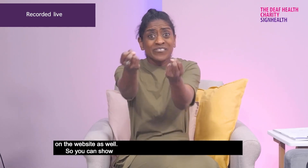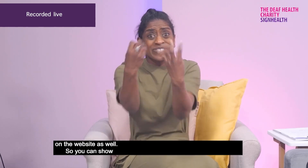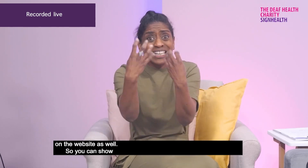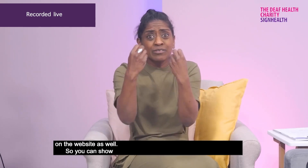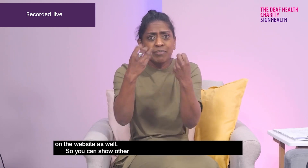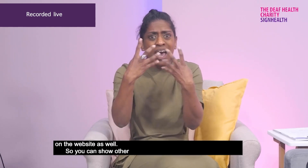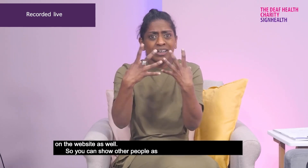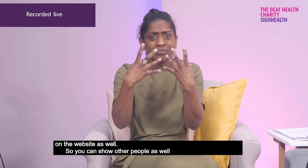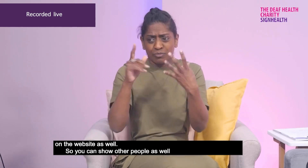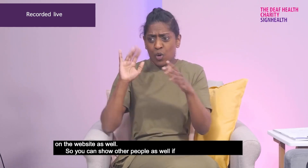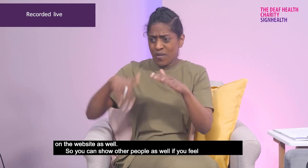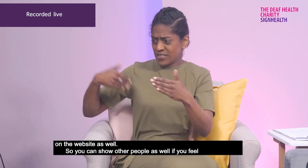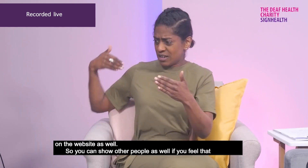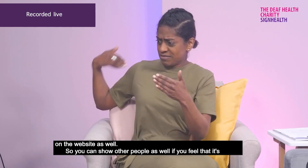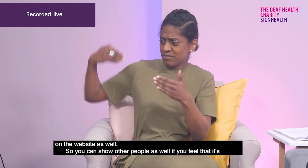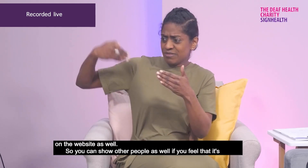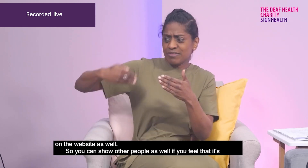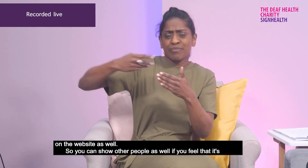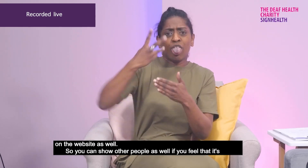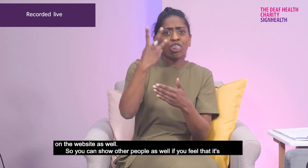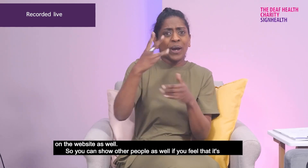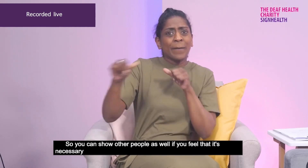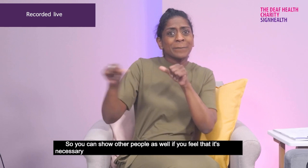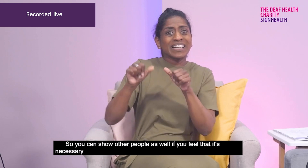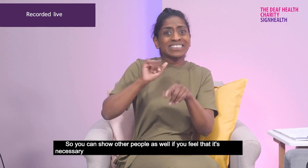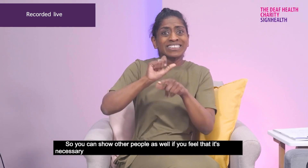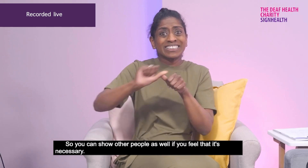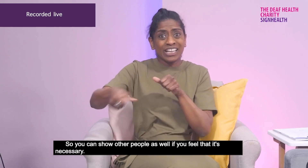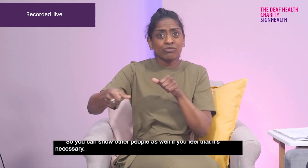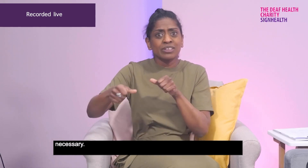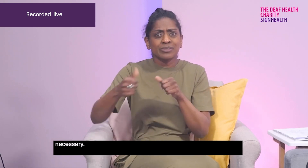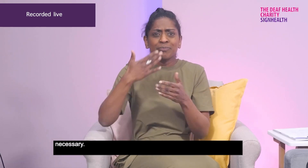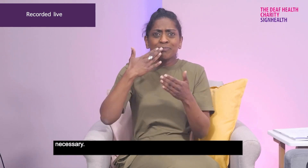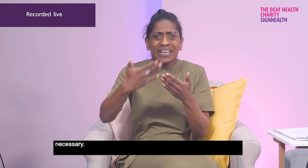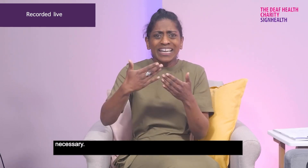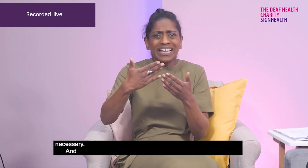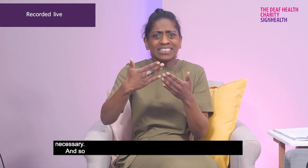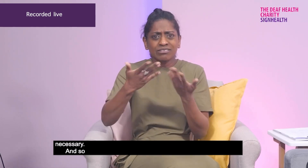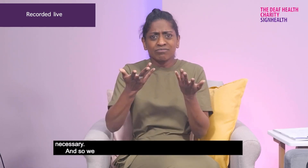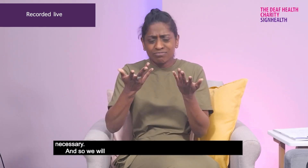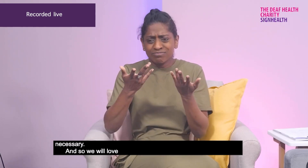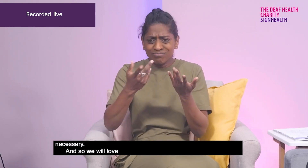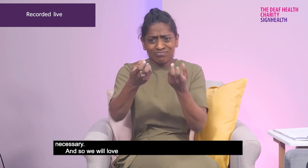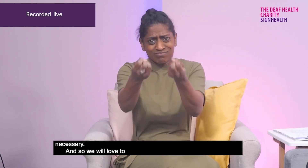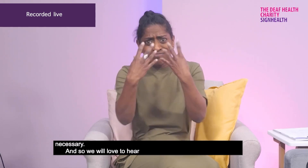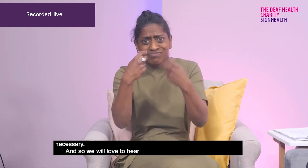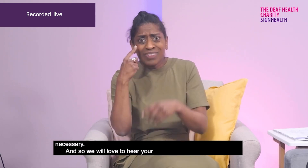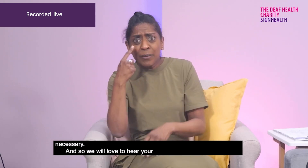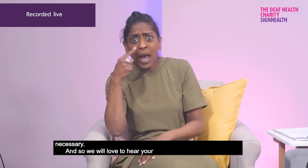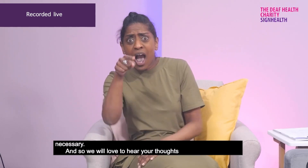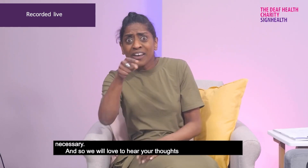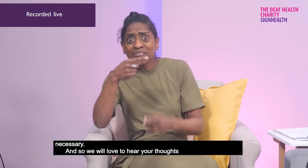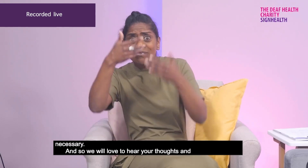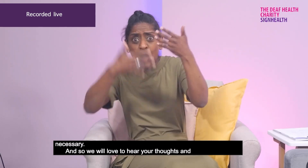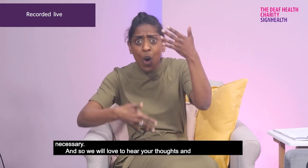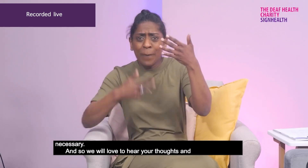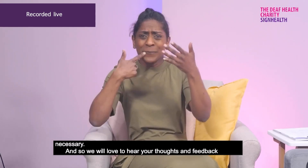And so we will love to hear your thoughts and your feedback about this mini-series. Please do let us know what you